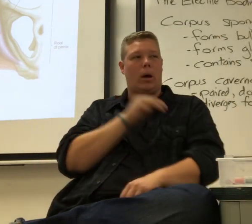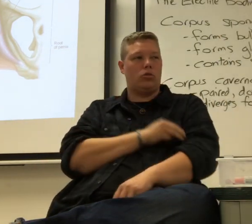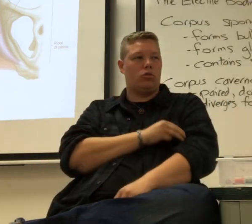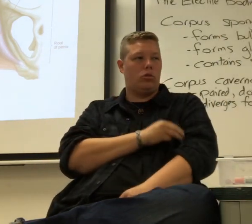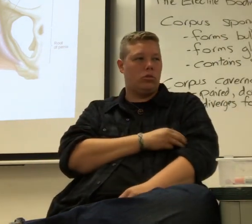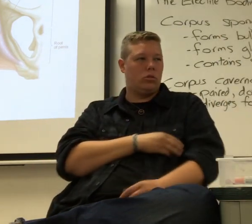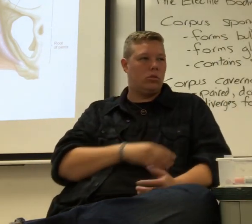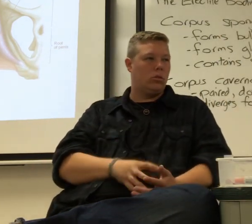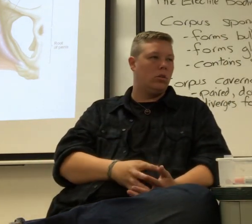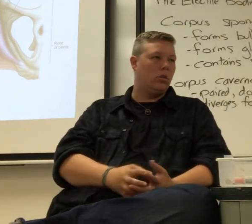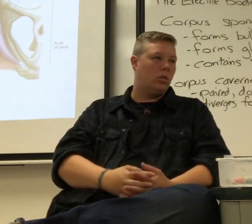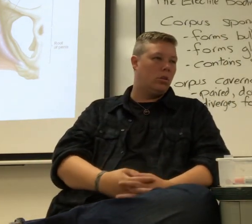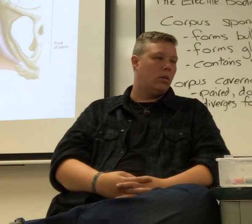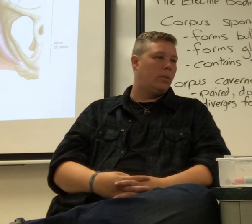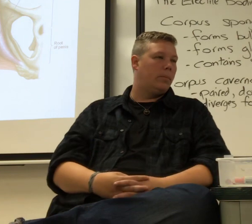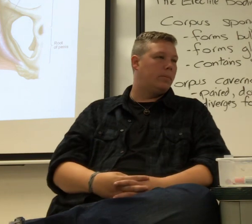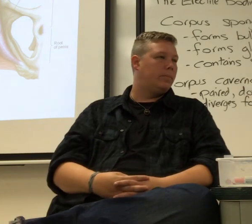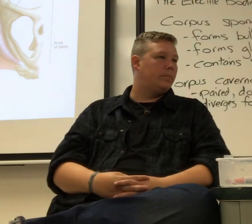So the root,